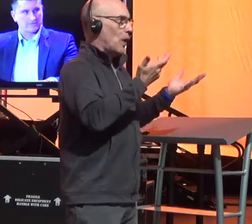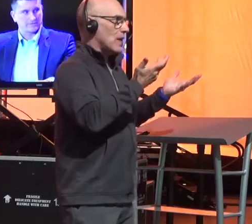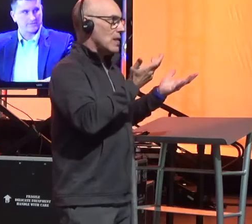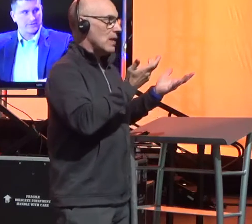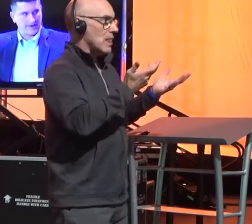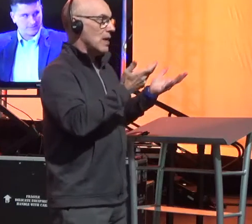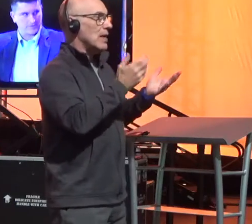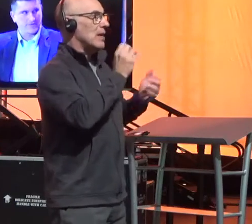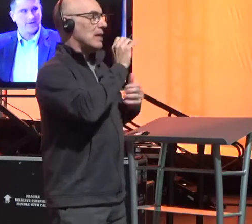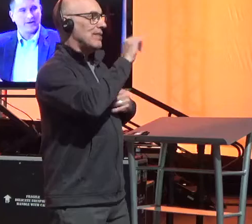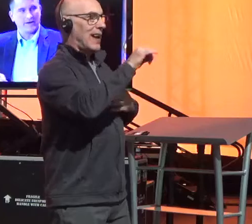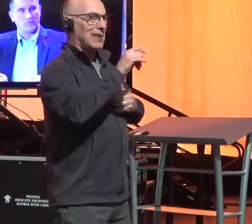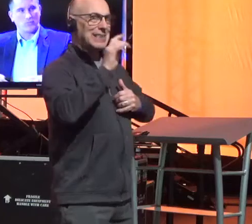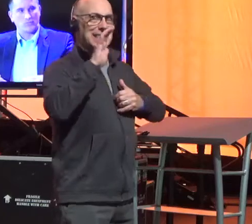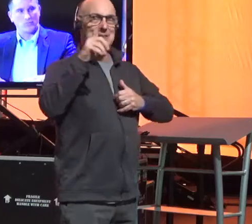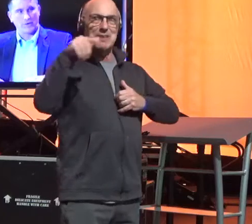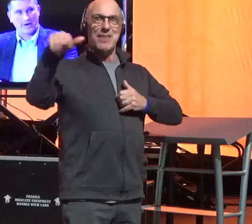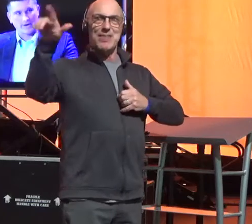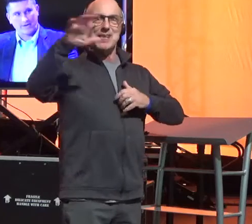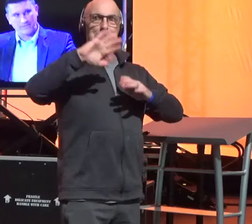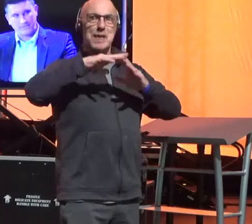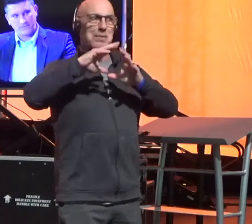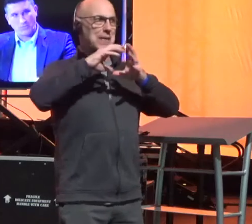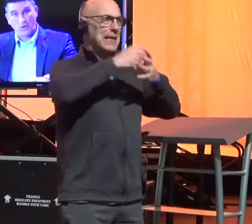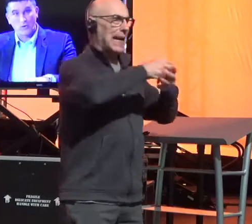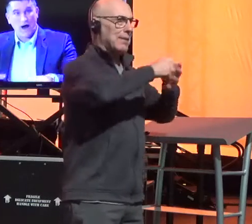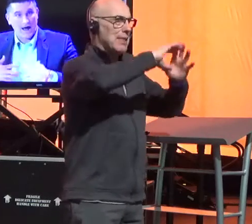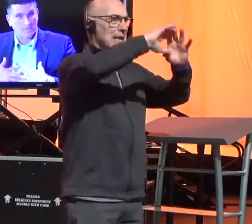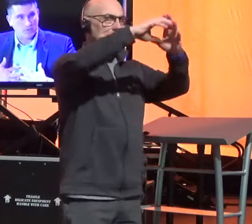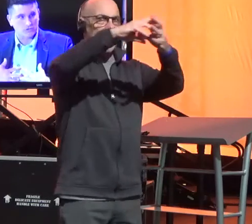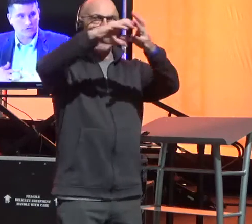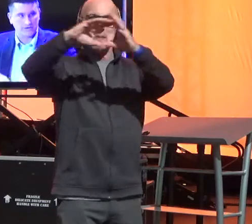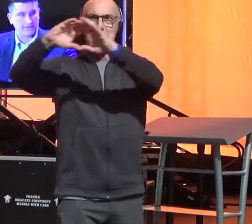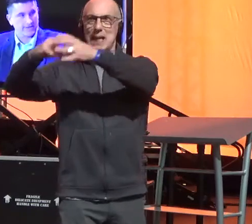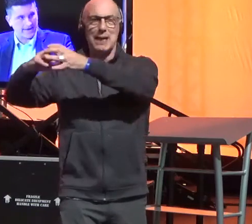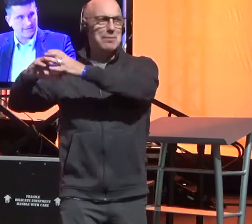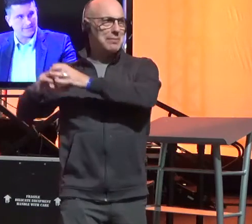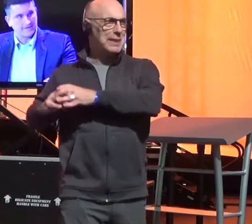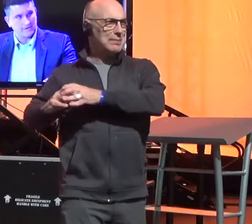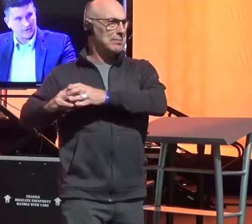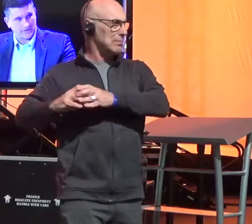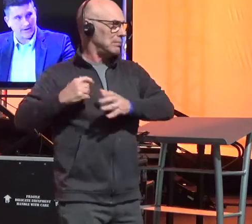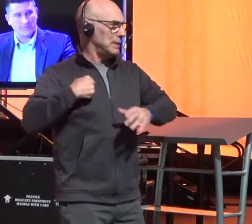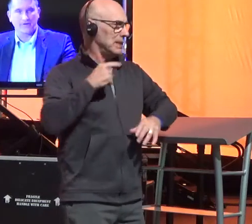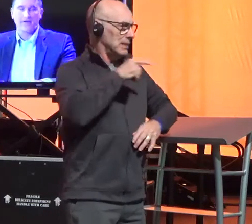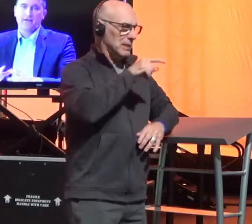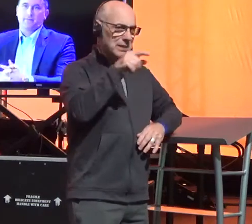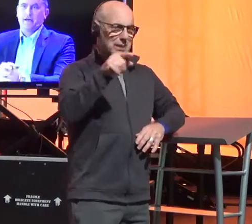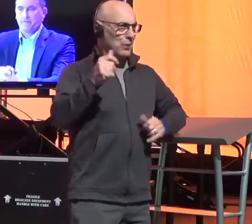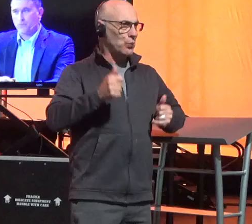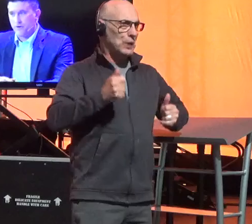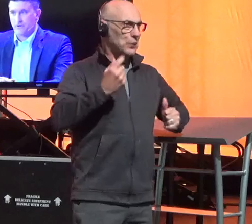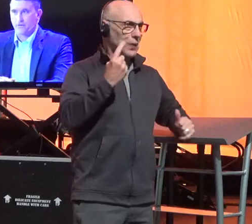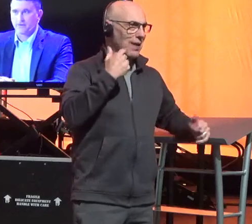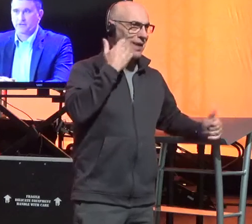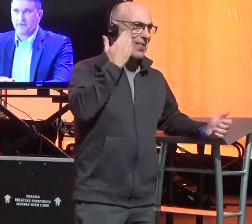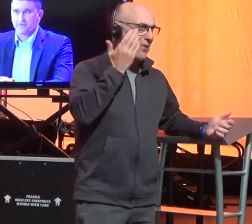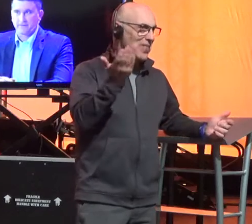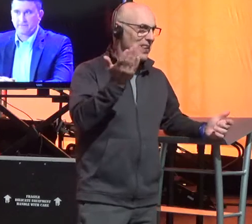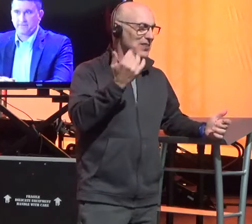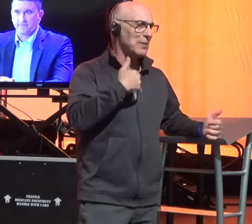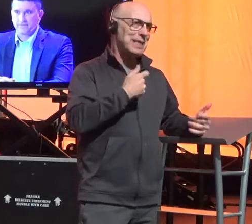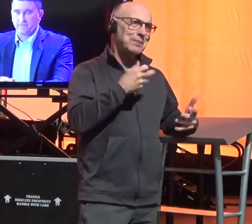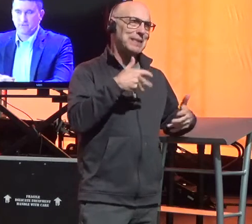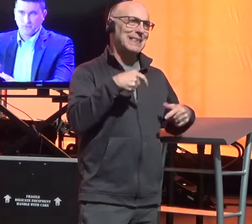various camps, and where do I personally land on that? But I think what encourages me as